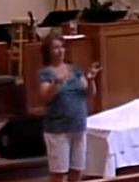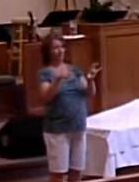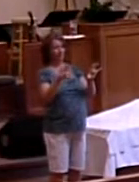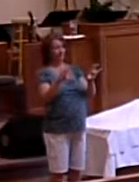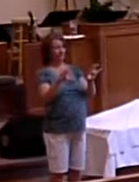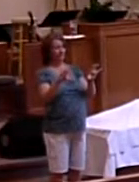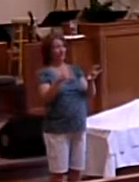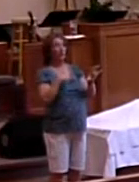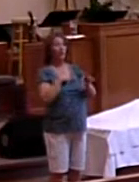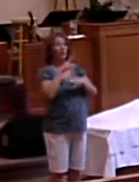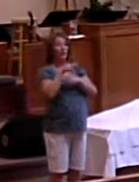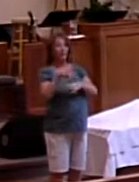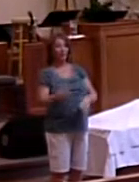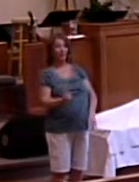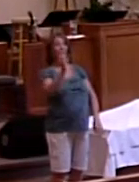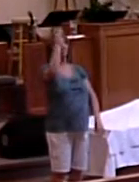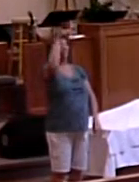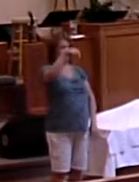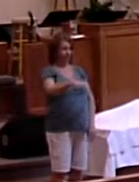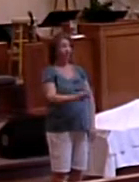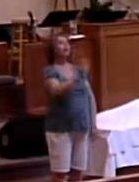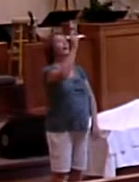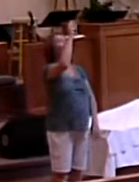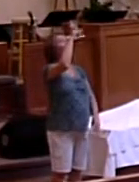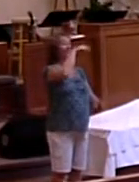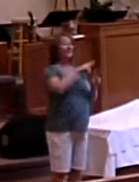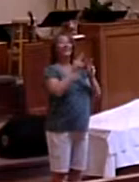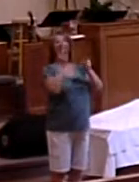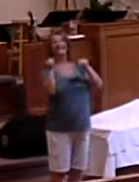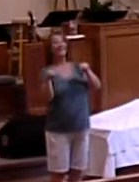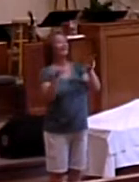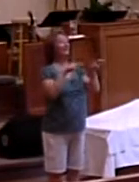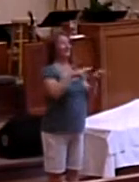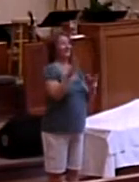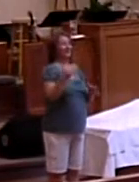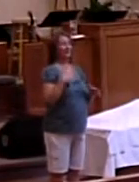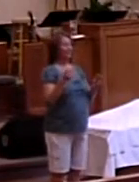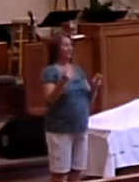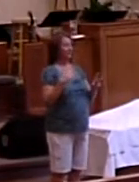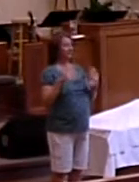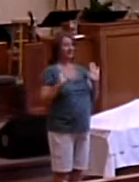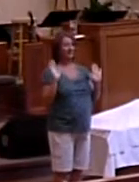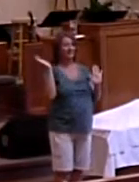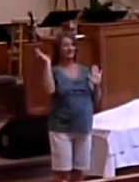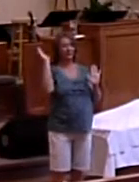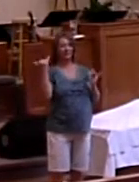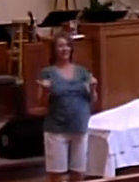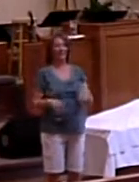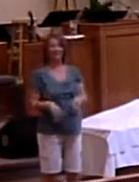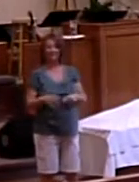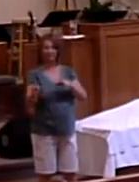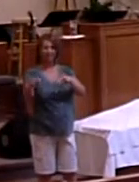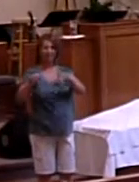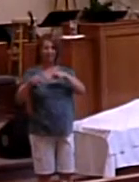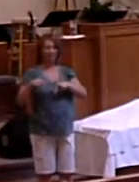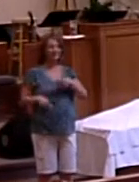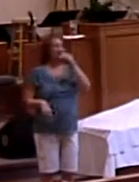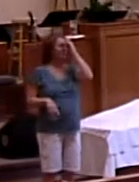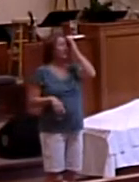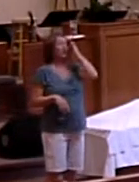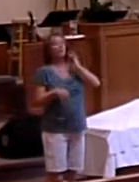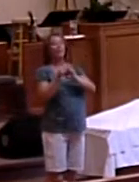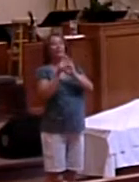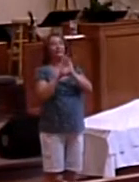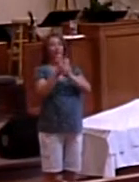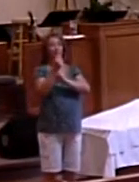we could use those roller coasters. And so anyway, all right, back to my sermon. So anyway, we're at Babbler State Park, and